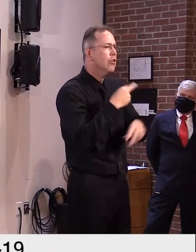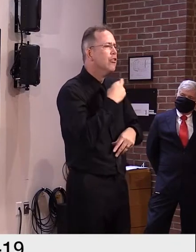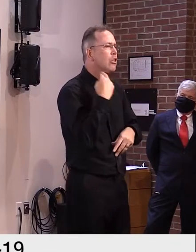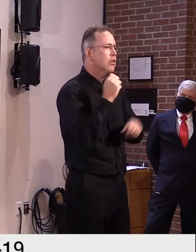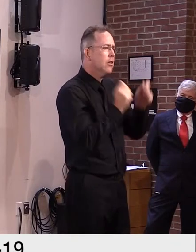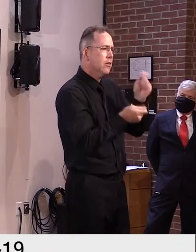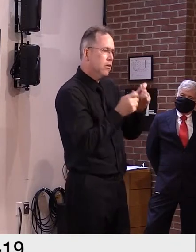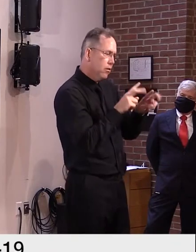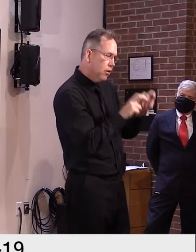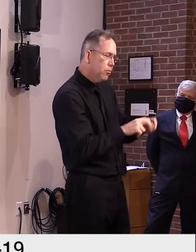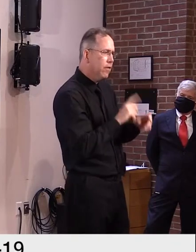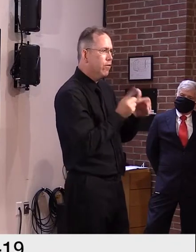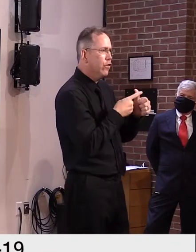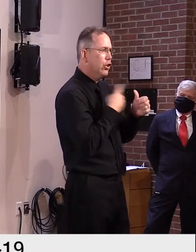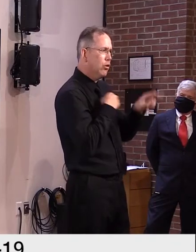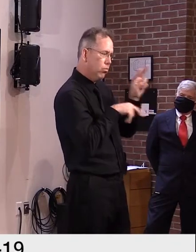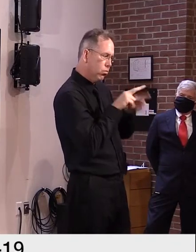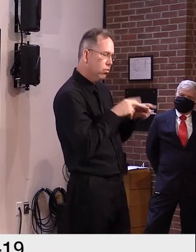Great.